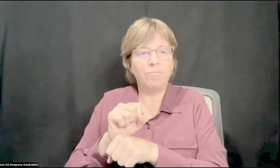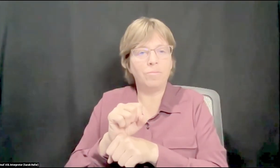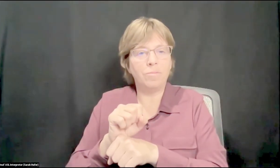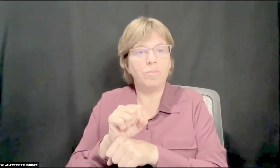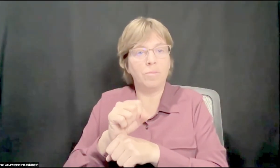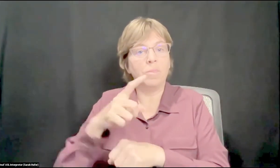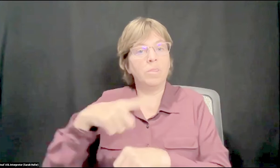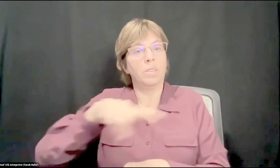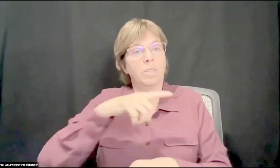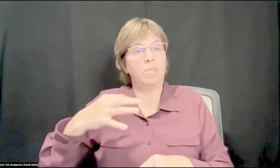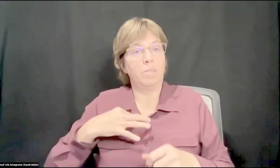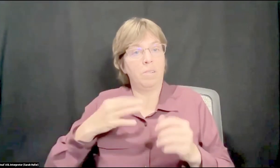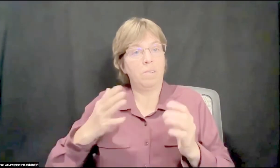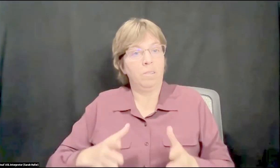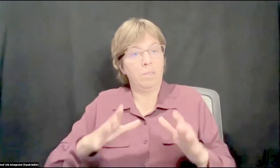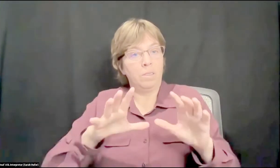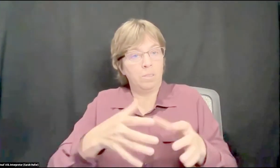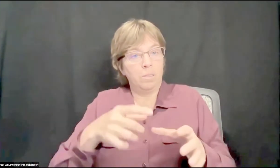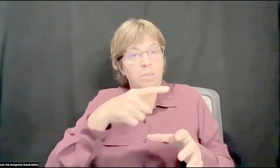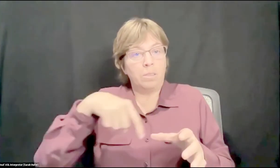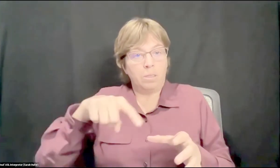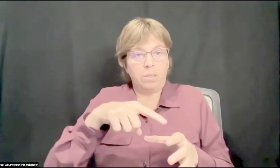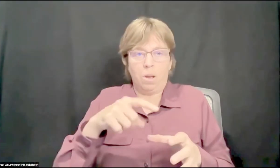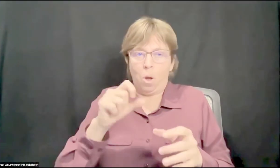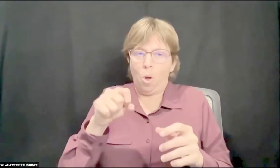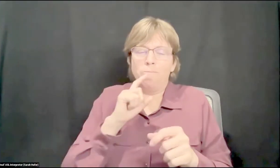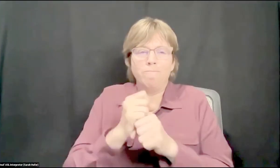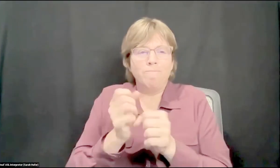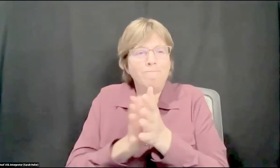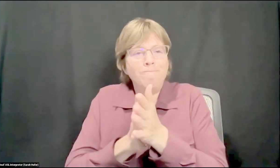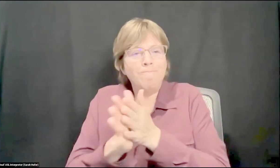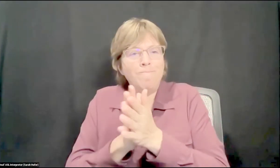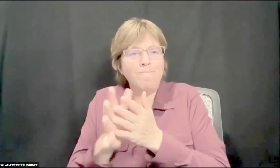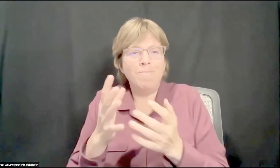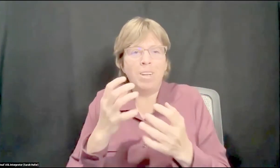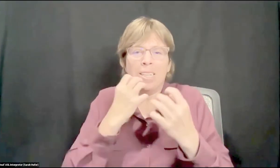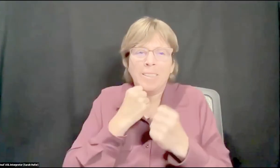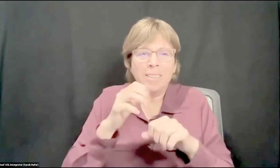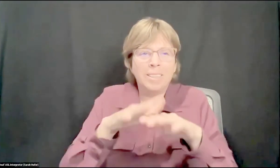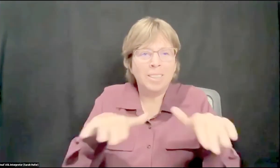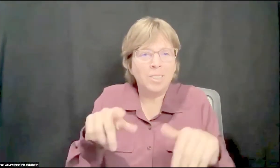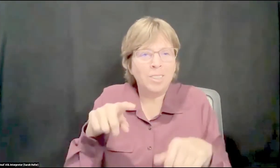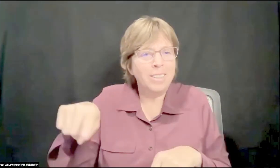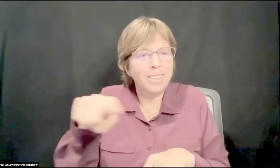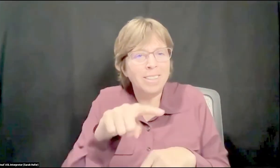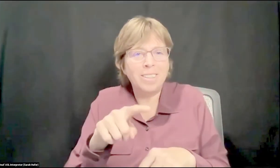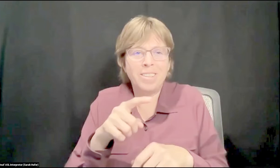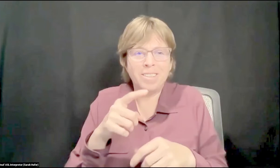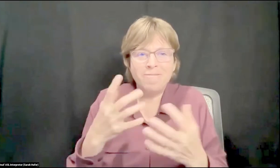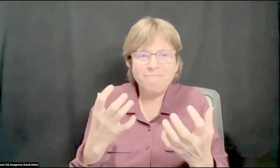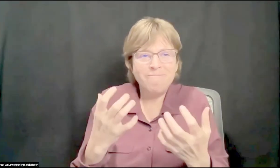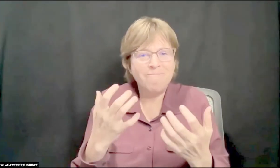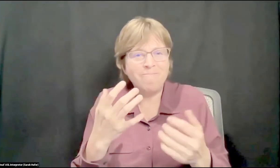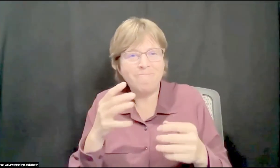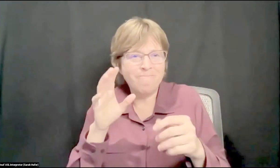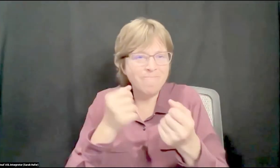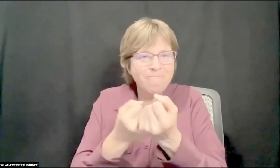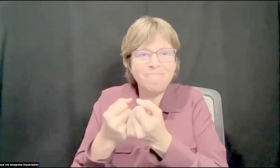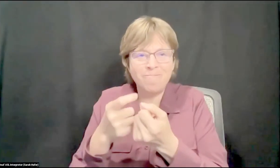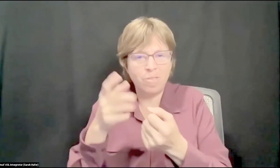for kiddos that are in care that have experienced trauma. And so it's a great question and something that